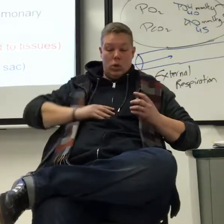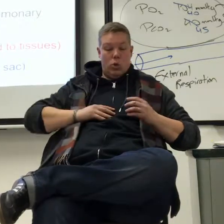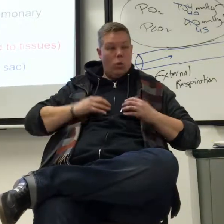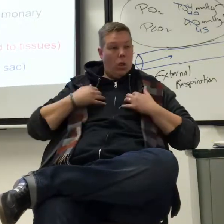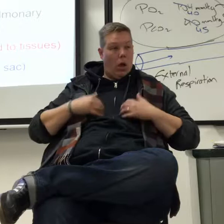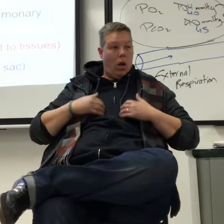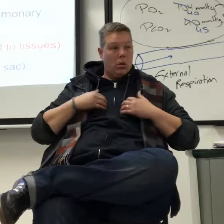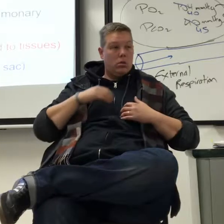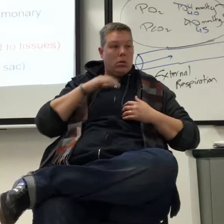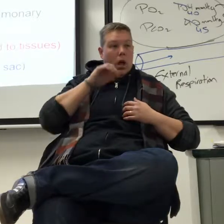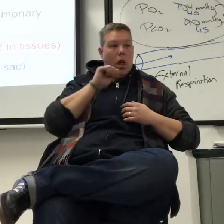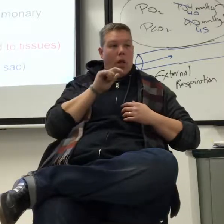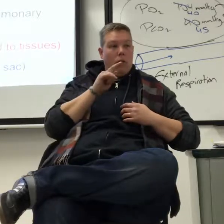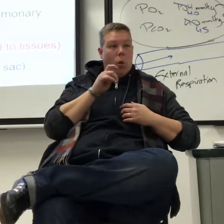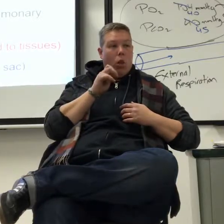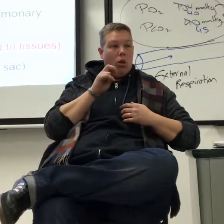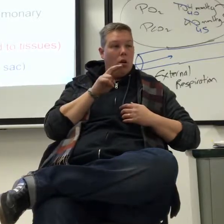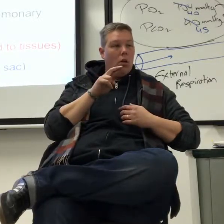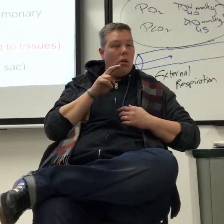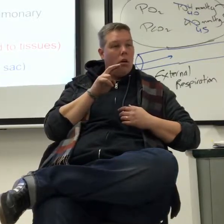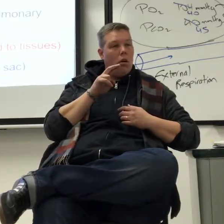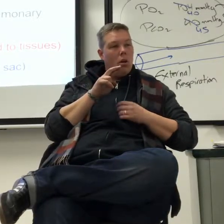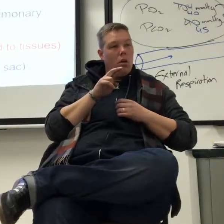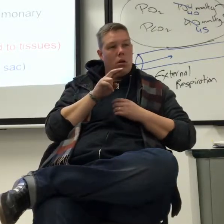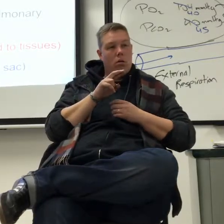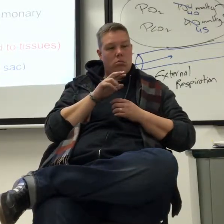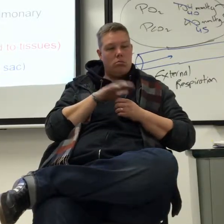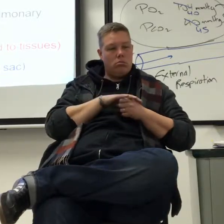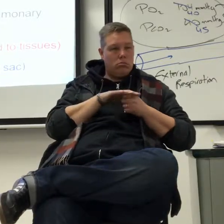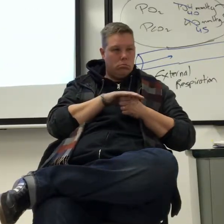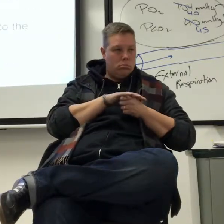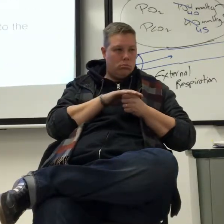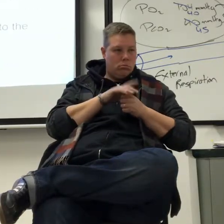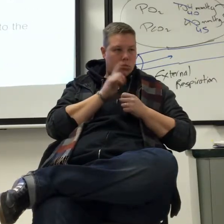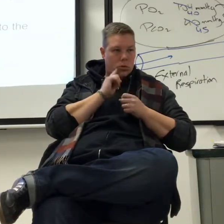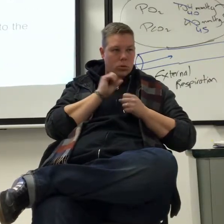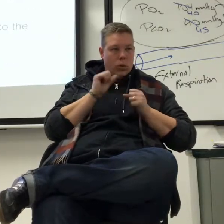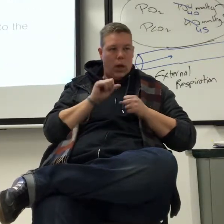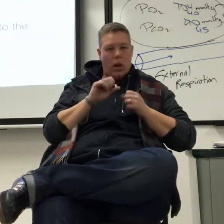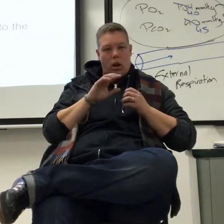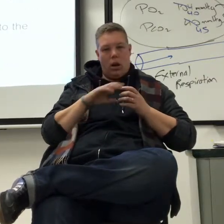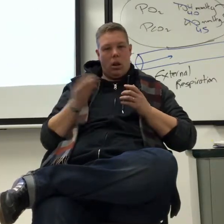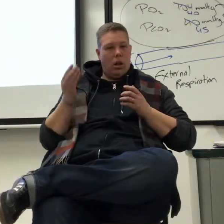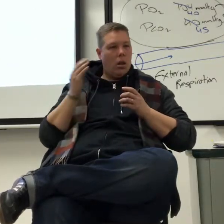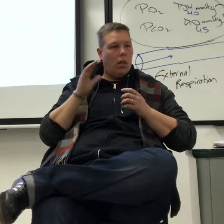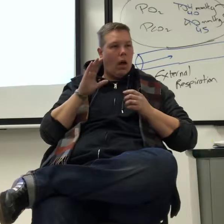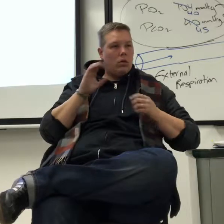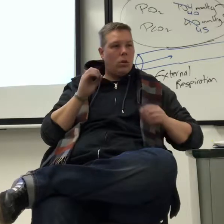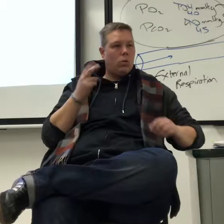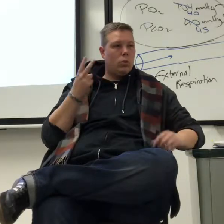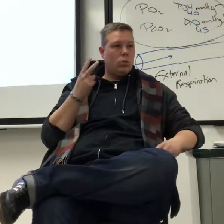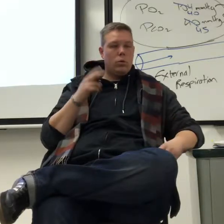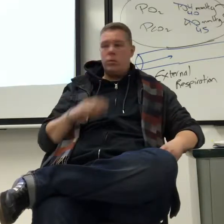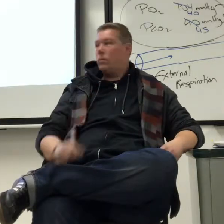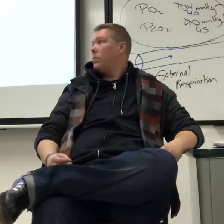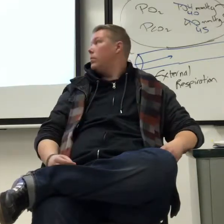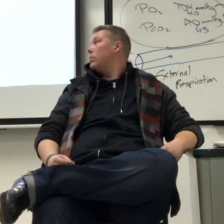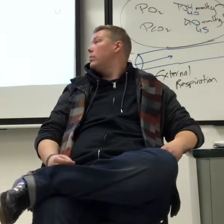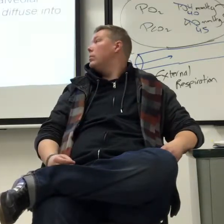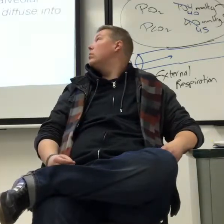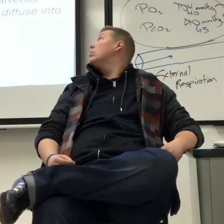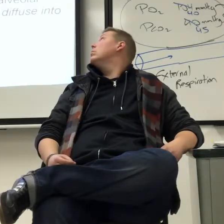off. So to keep that tightly coupled, I gave the hold your breath example.